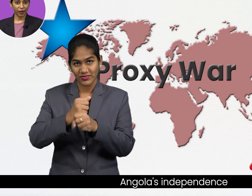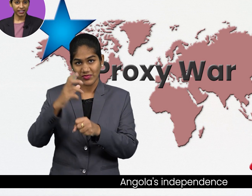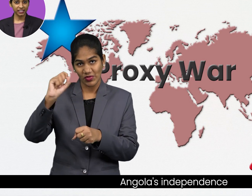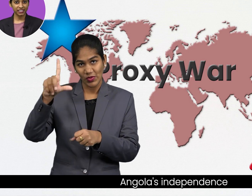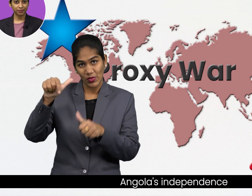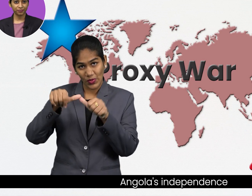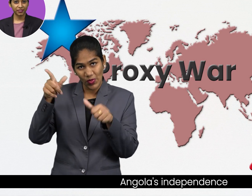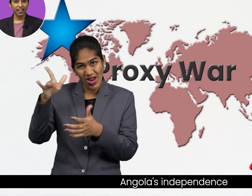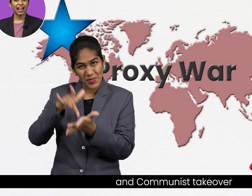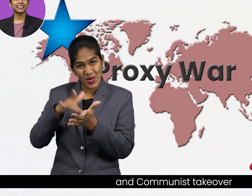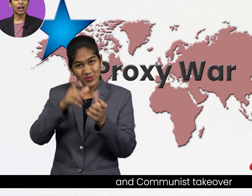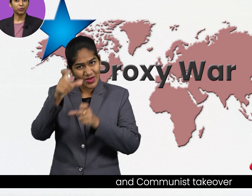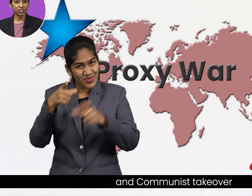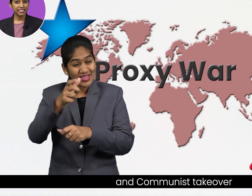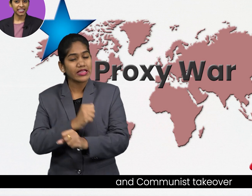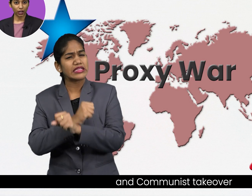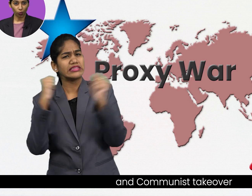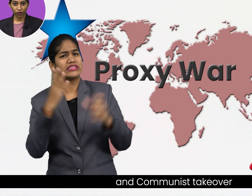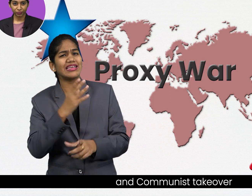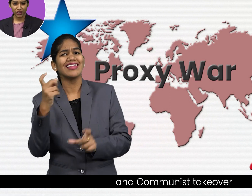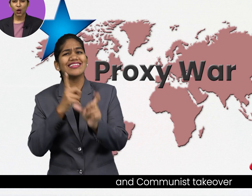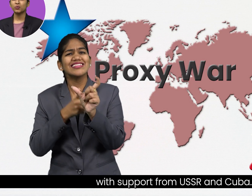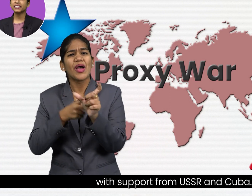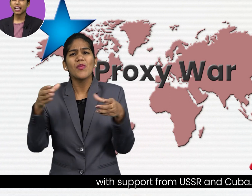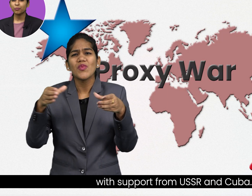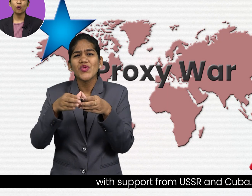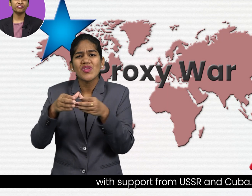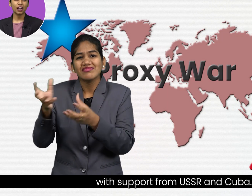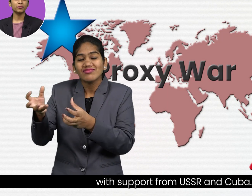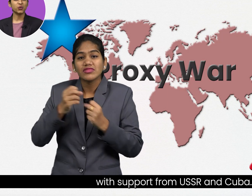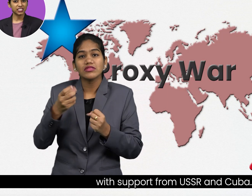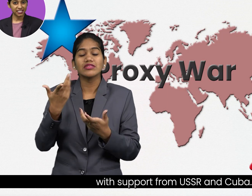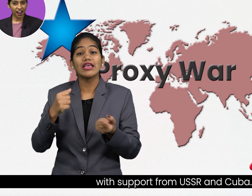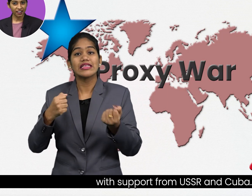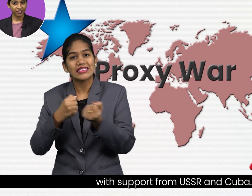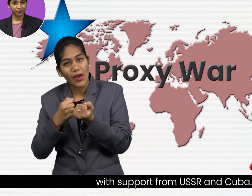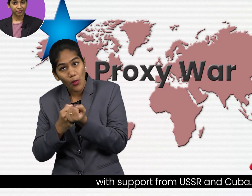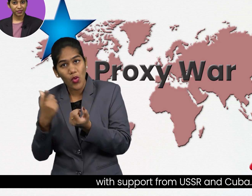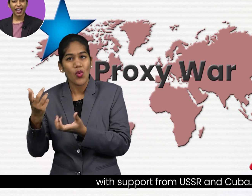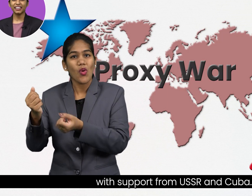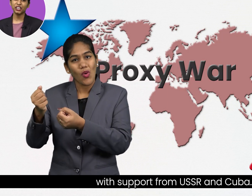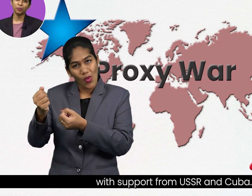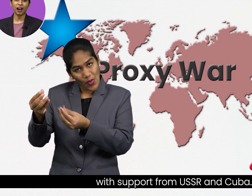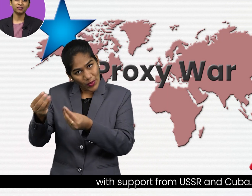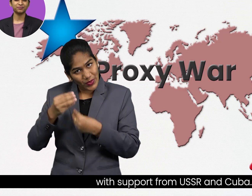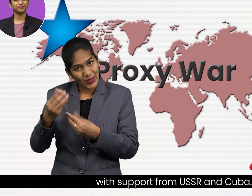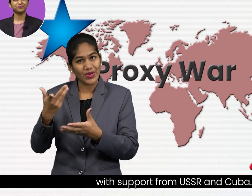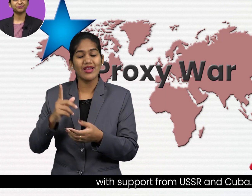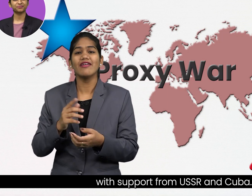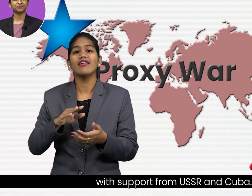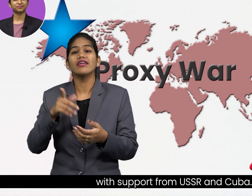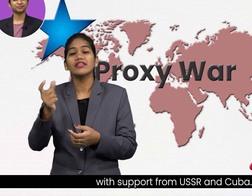Angola's independence and communist takeover with support from USSR and Cuba.